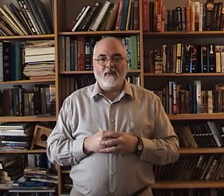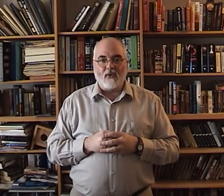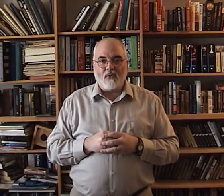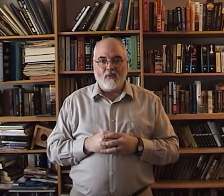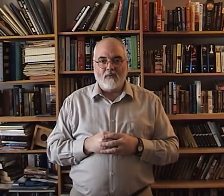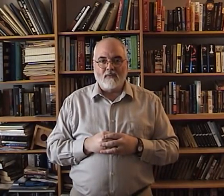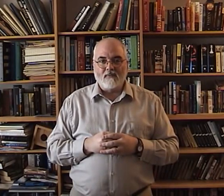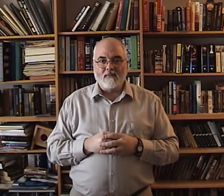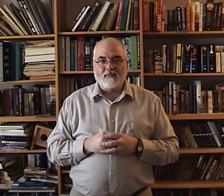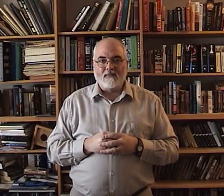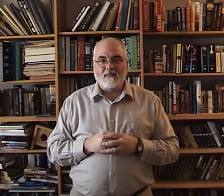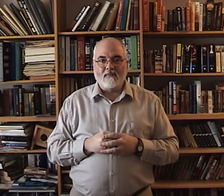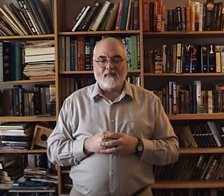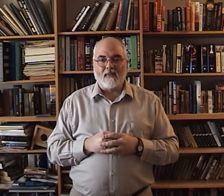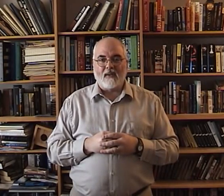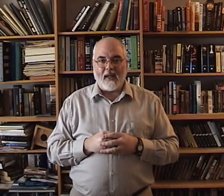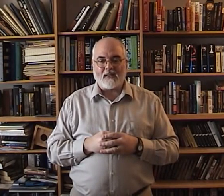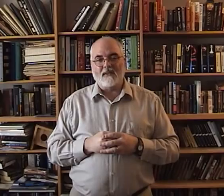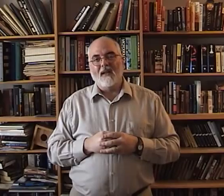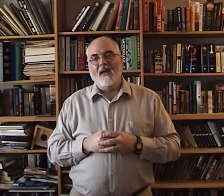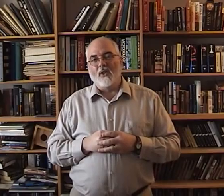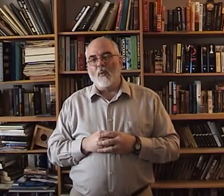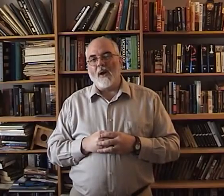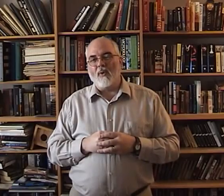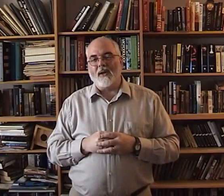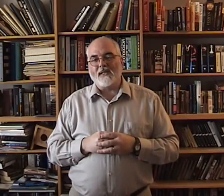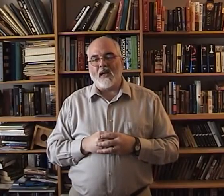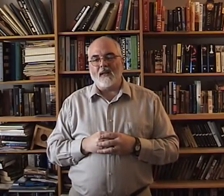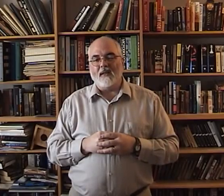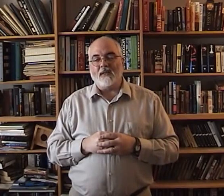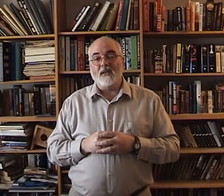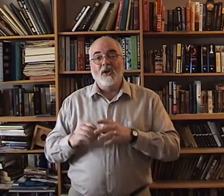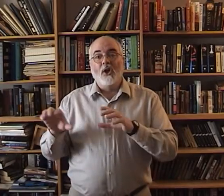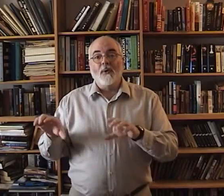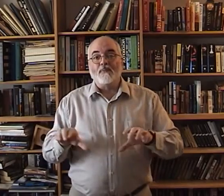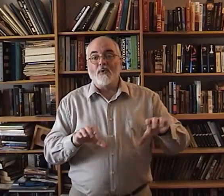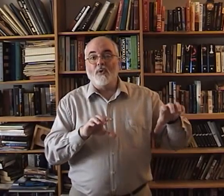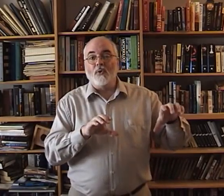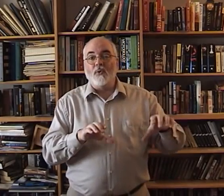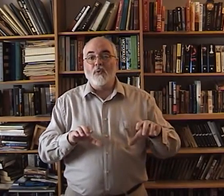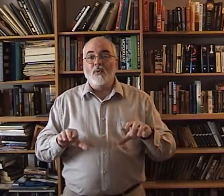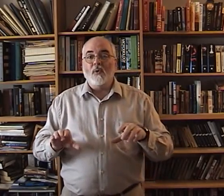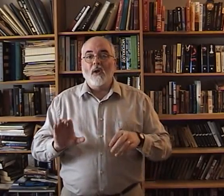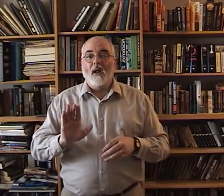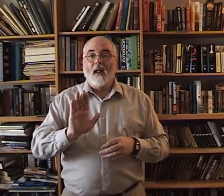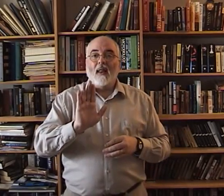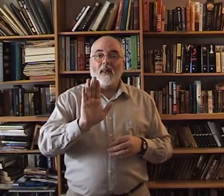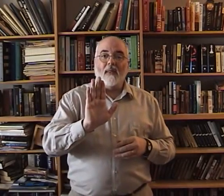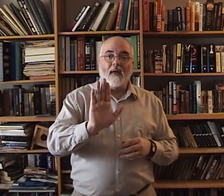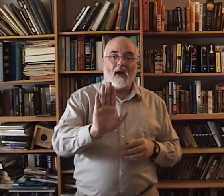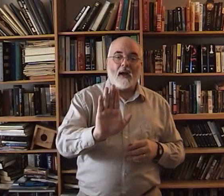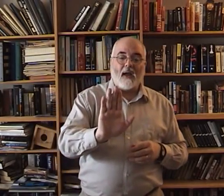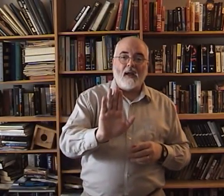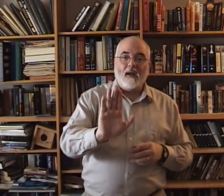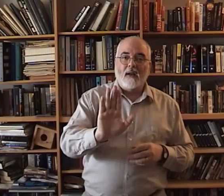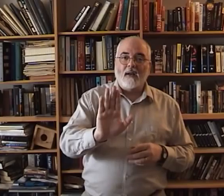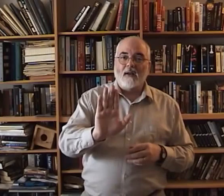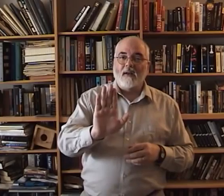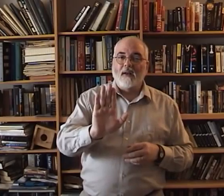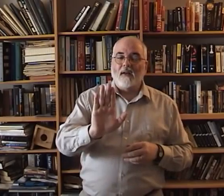you? That's the way we're going to sign this. Do thy,